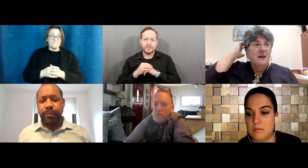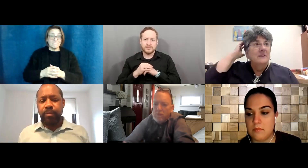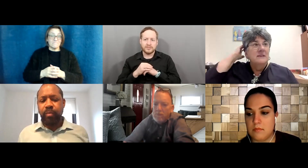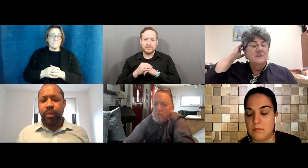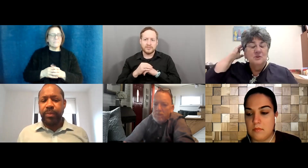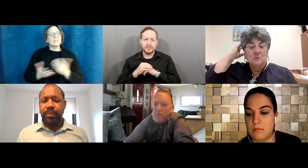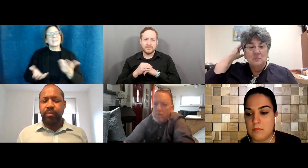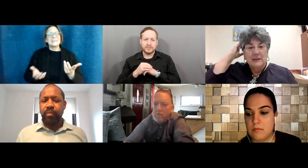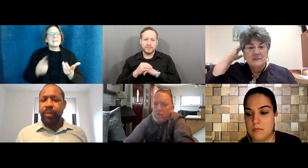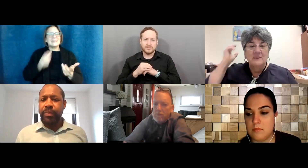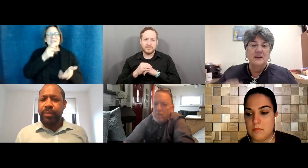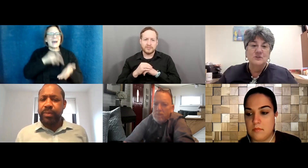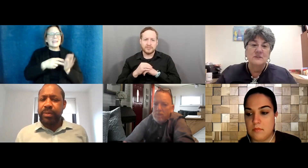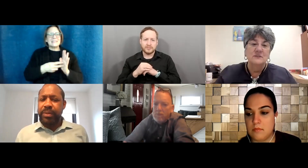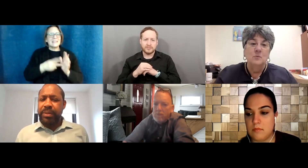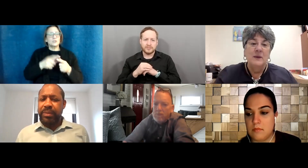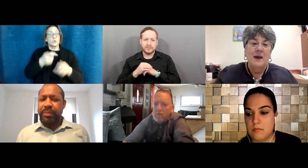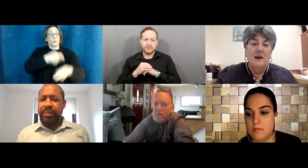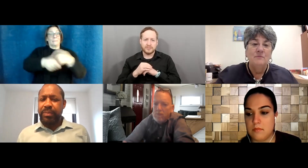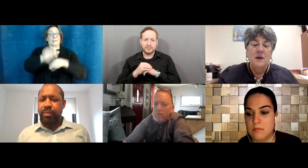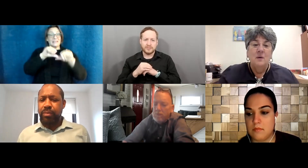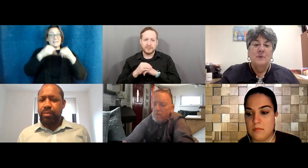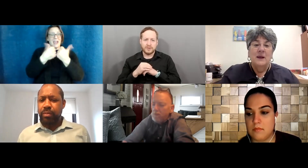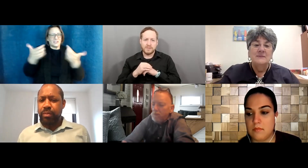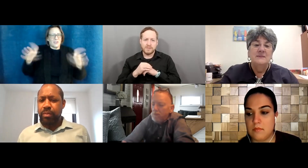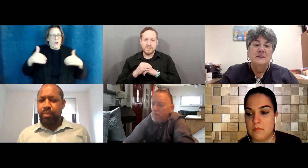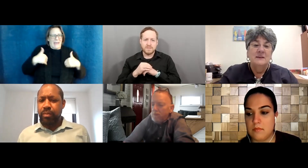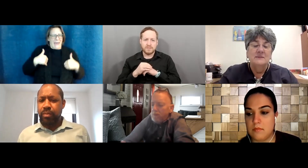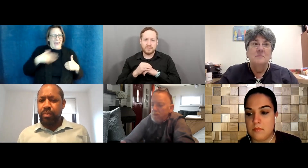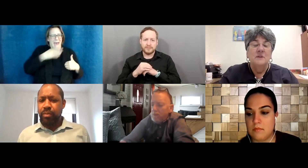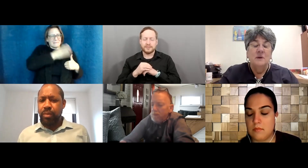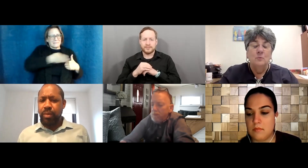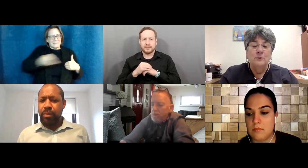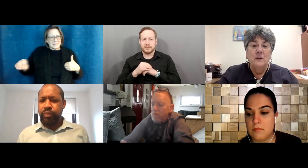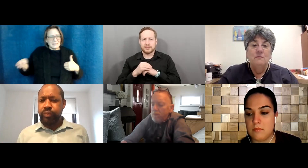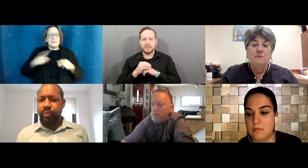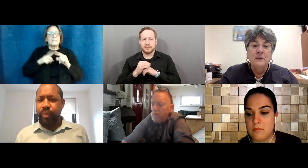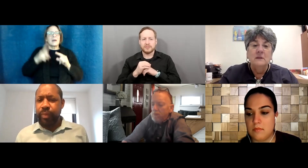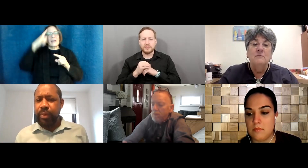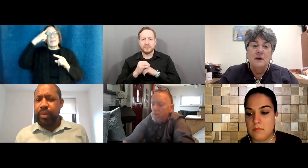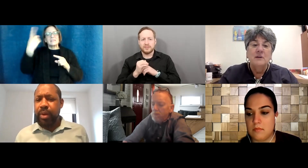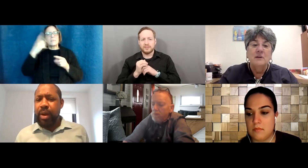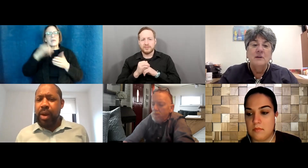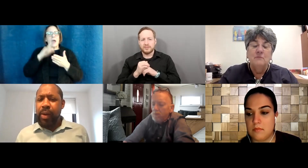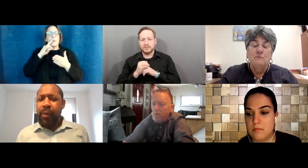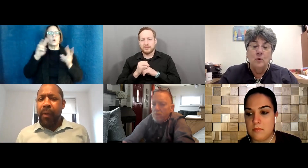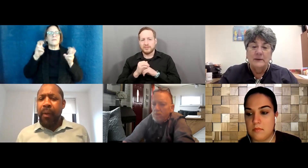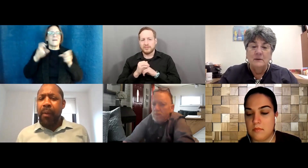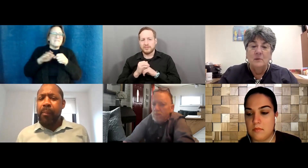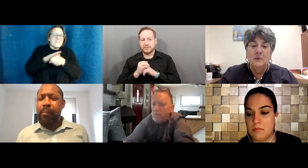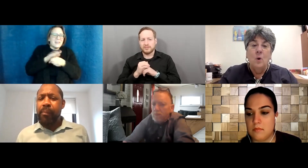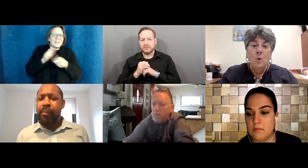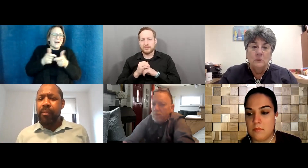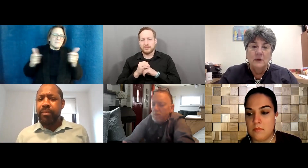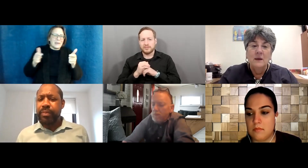It's not intended to replace the agencies that we have, but I see it as something that would fill a very big void,